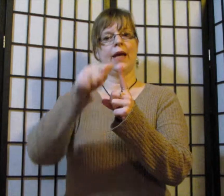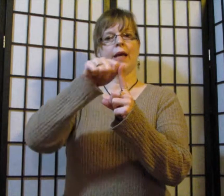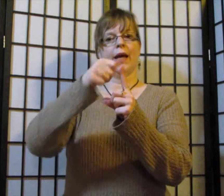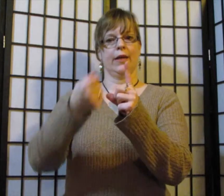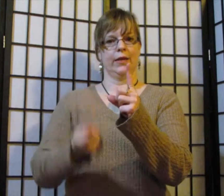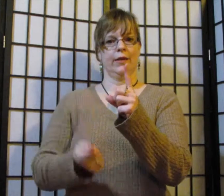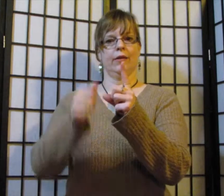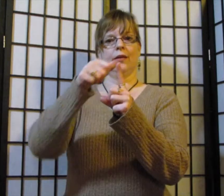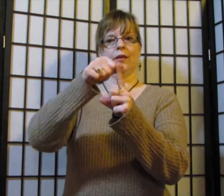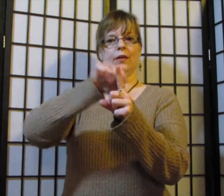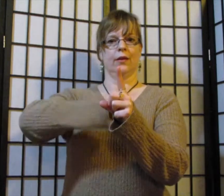Banana.